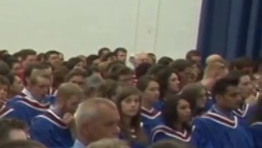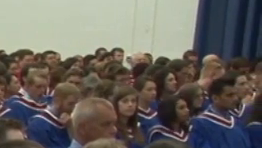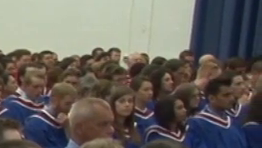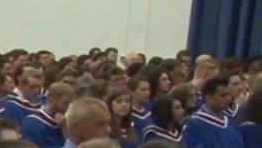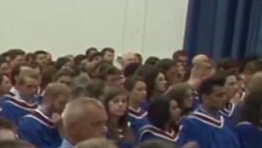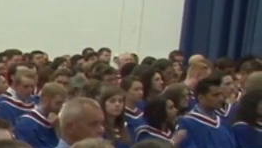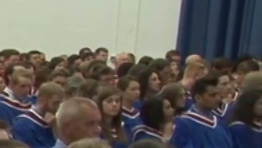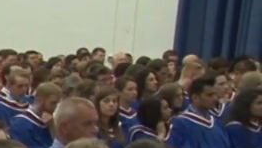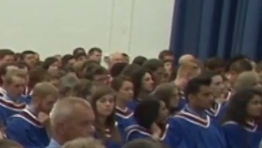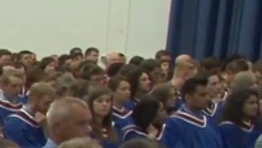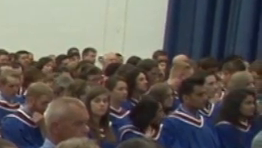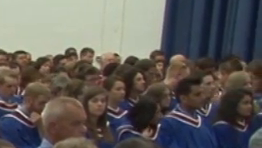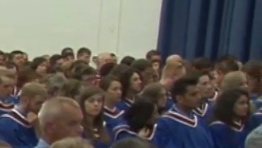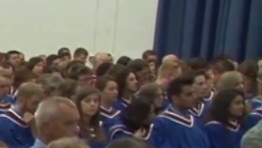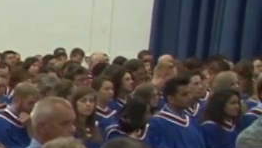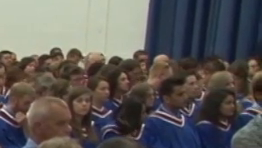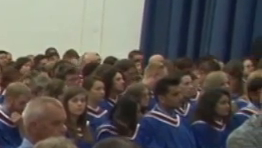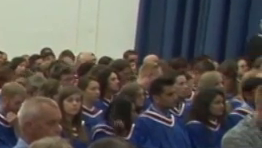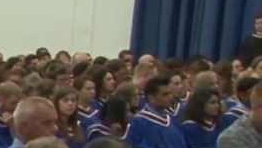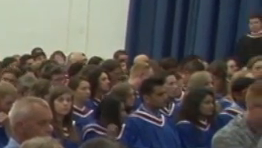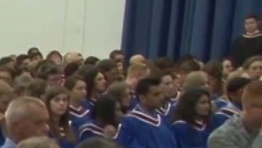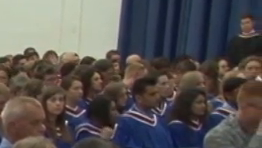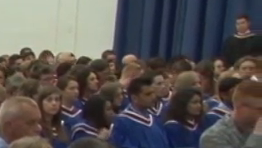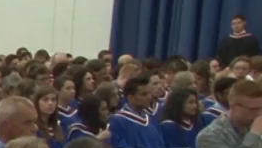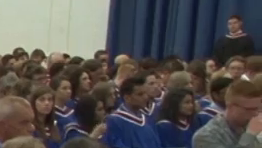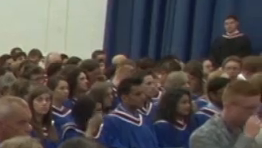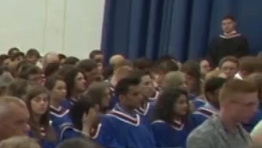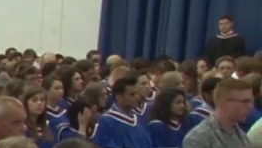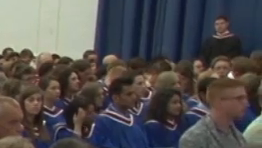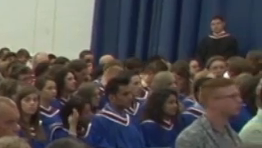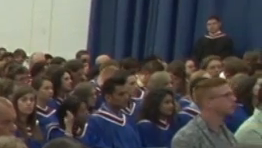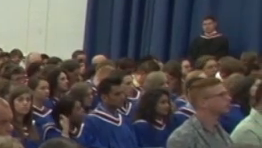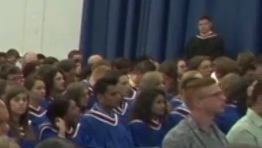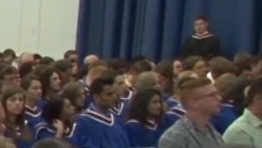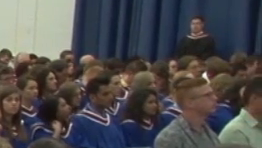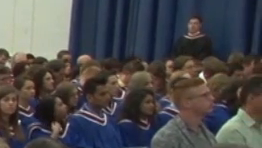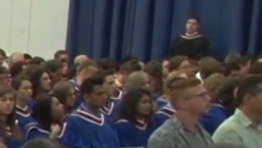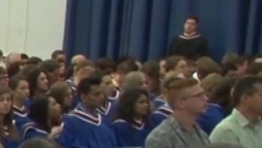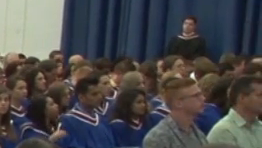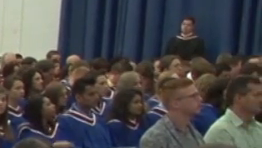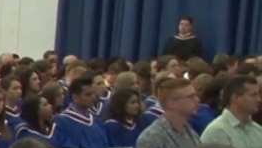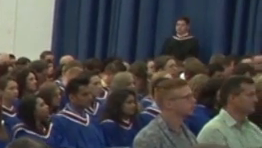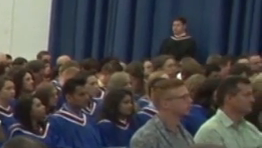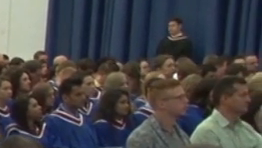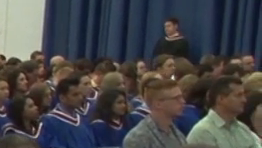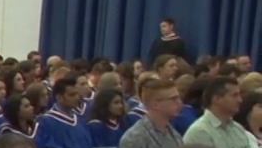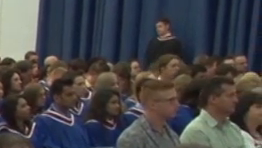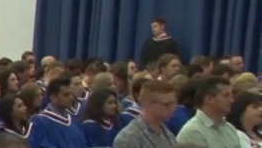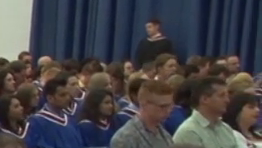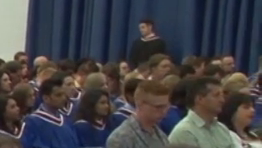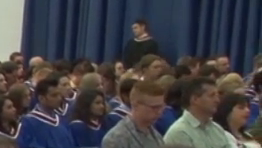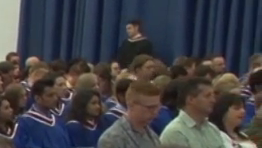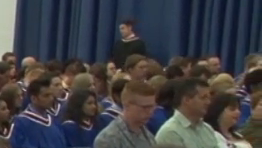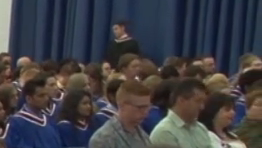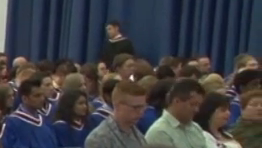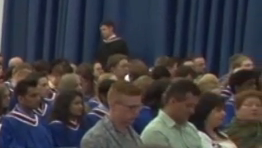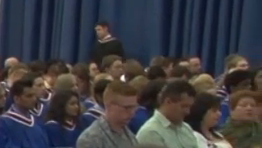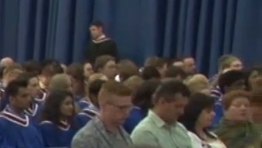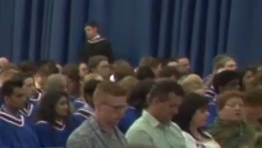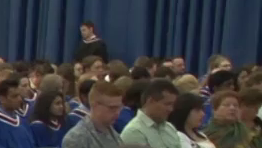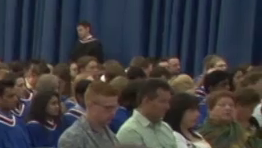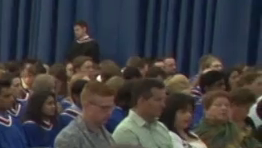was volunteering in my school council in high school, or when I volunteer in numerous